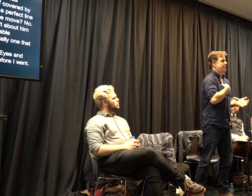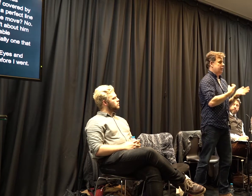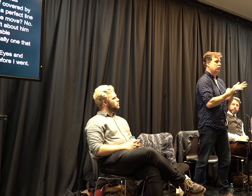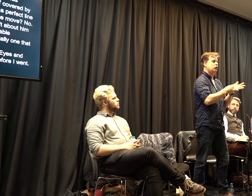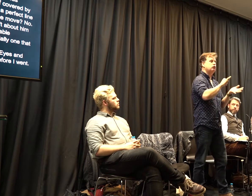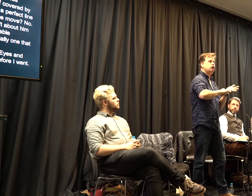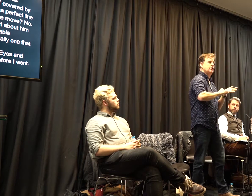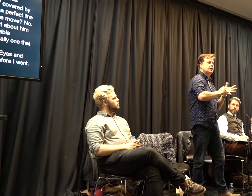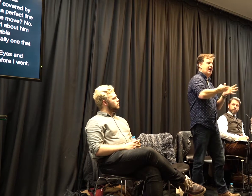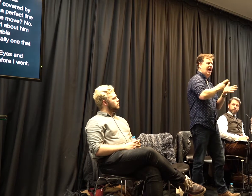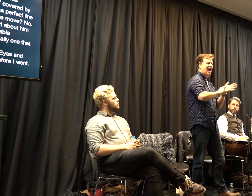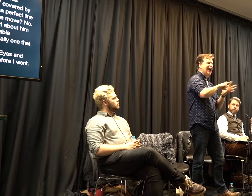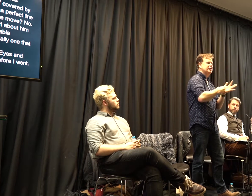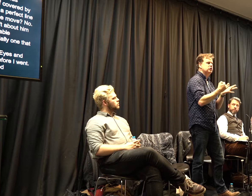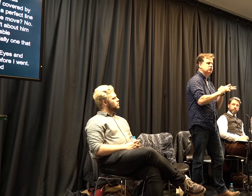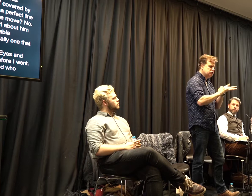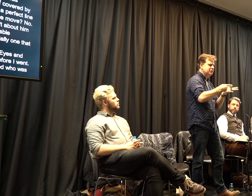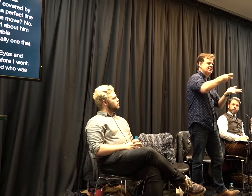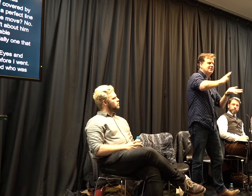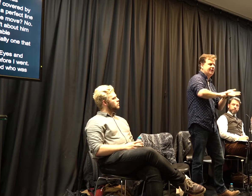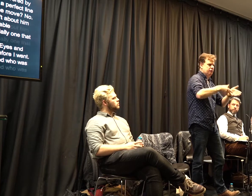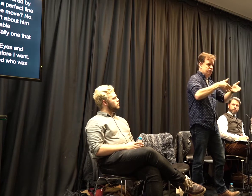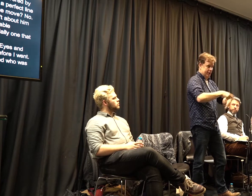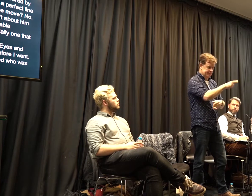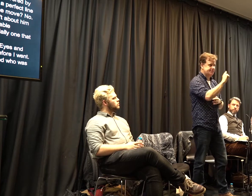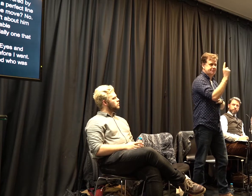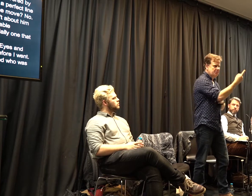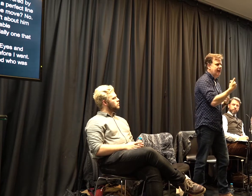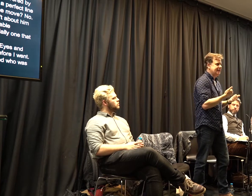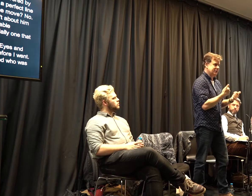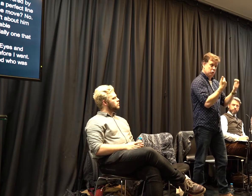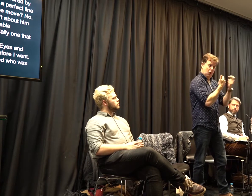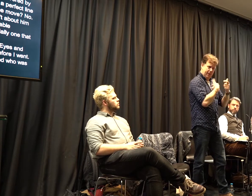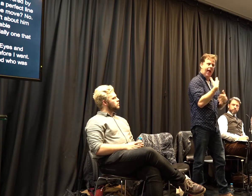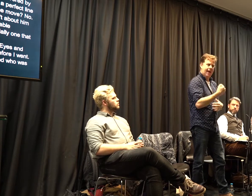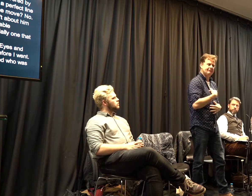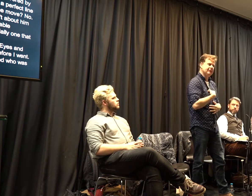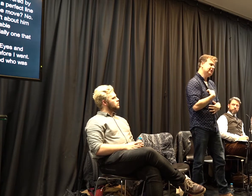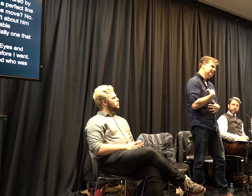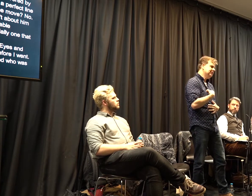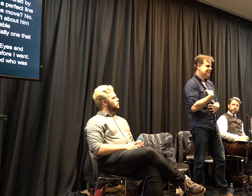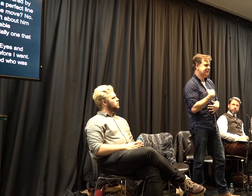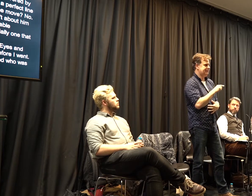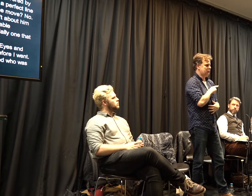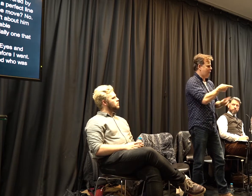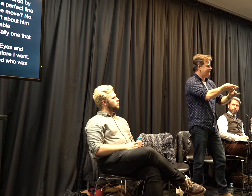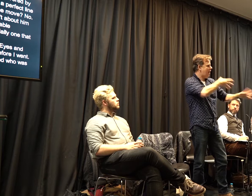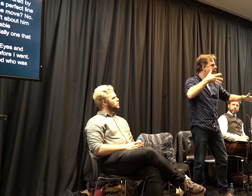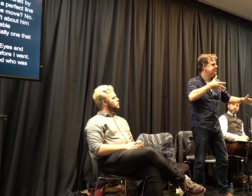play. I asked who was interpreting. I was told it was Russ Alderson.